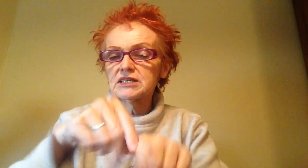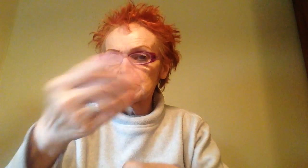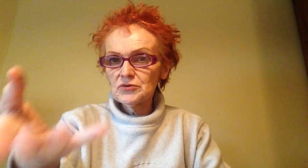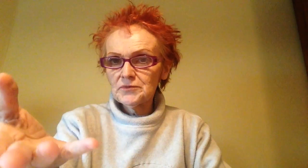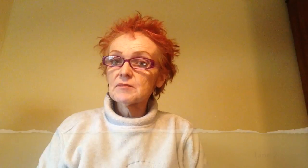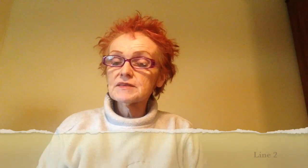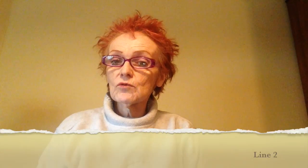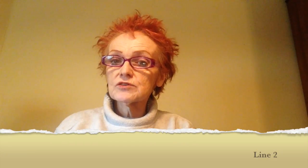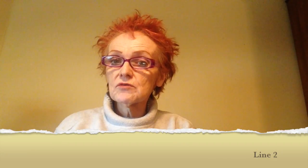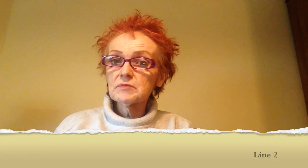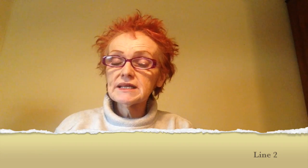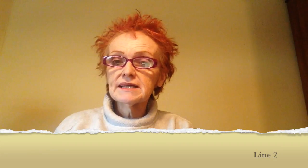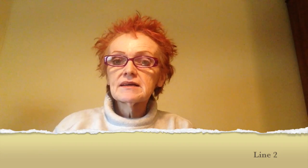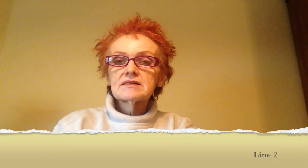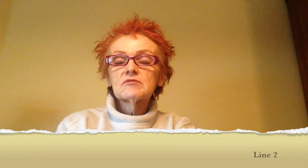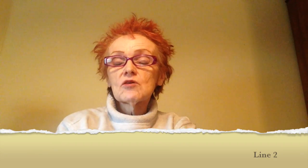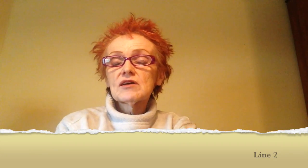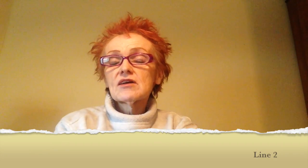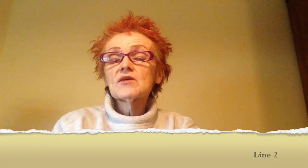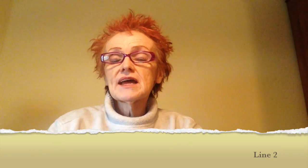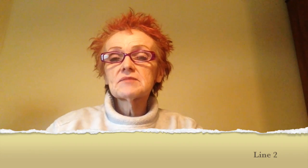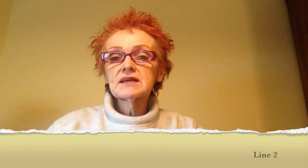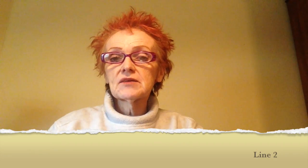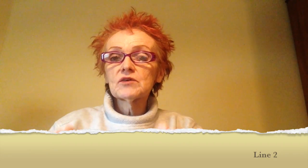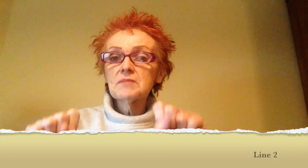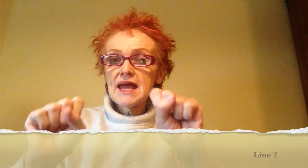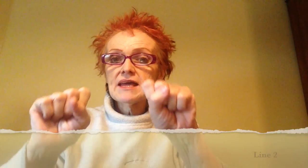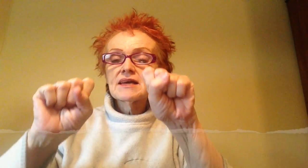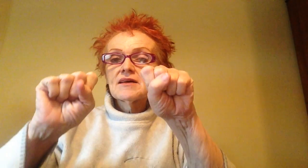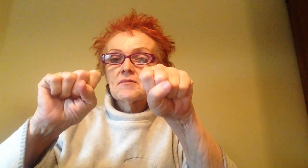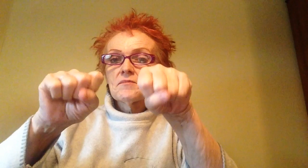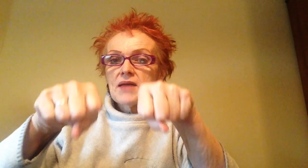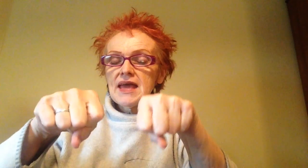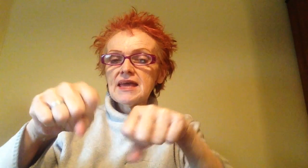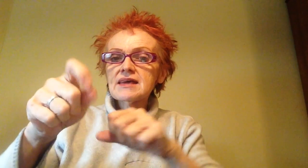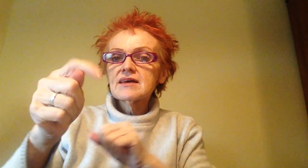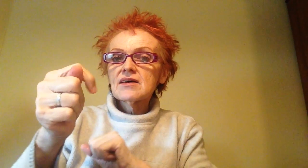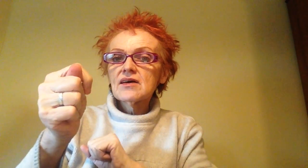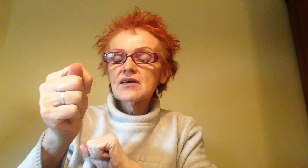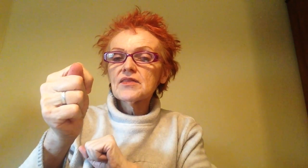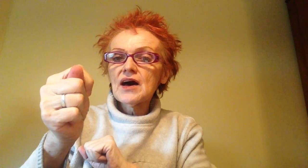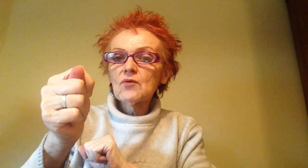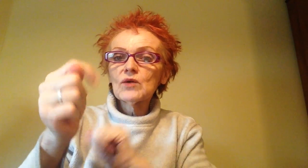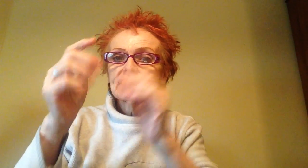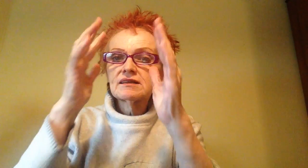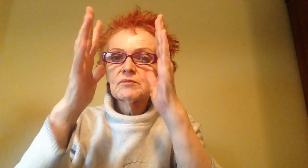you. Some of the words are repeated. So we're going to go ahead and begin with may. May the wind, put